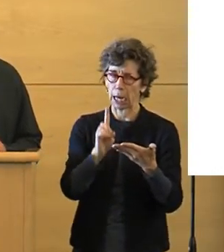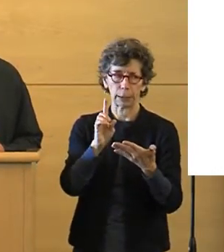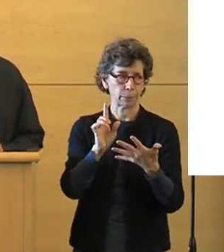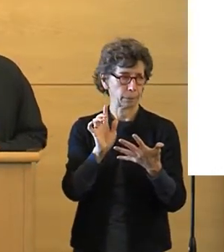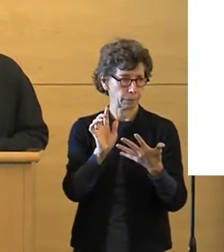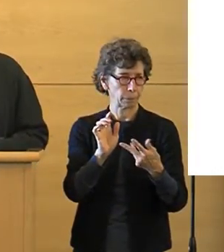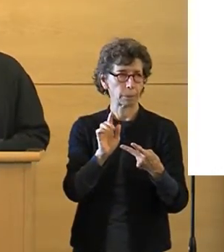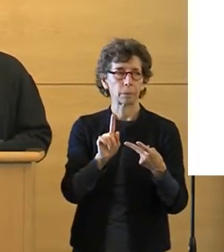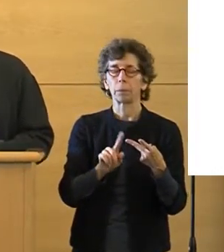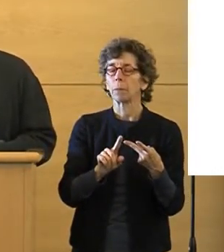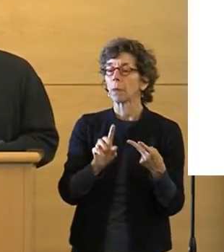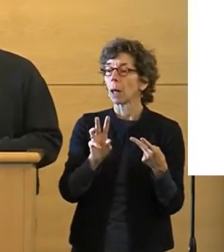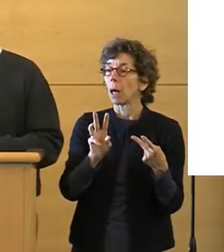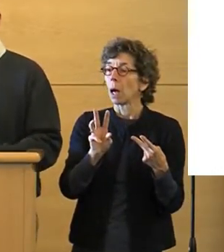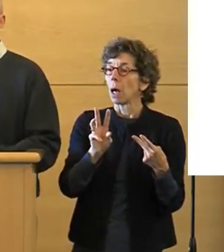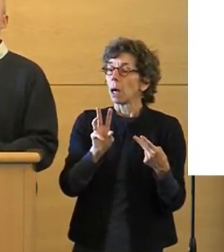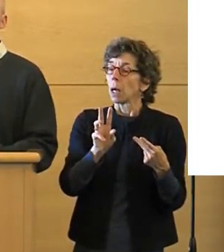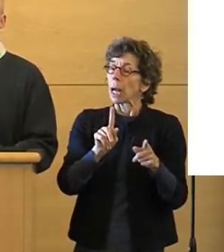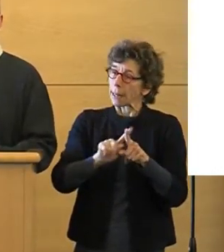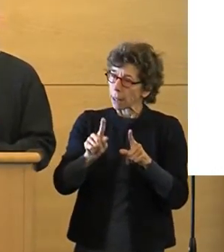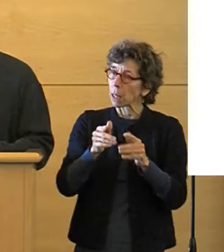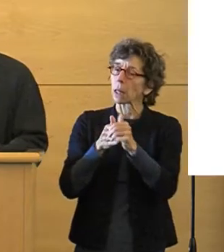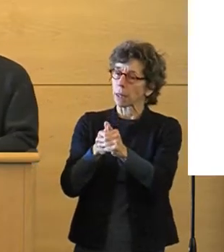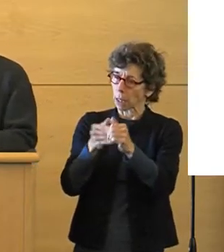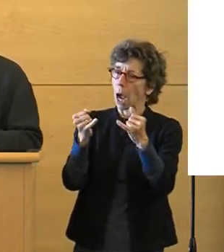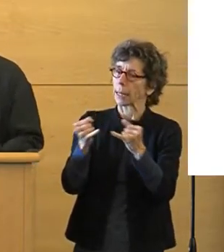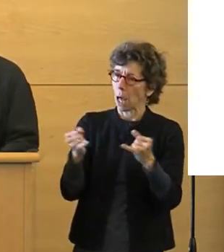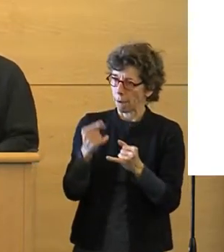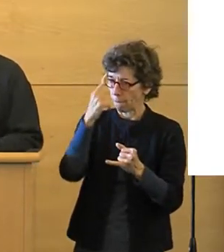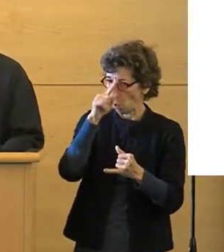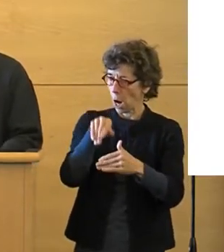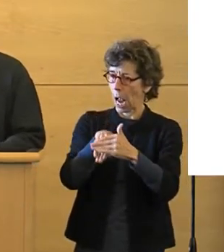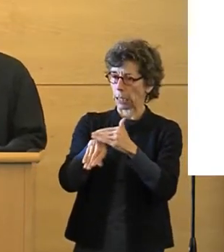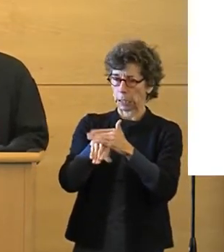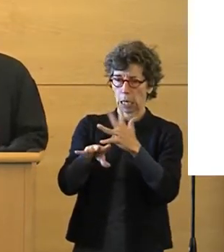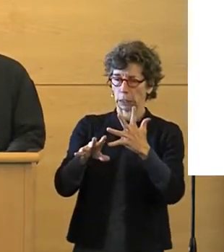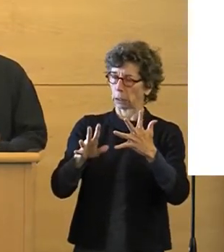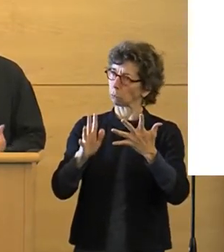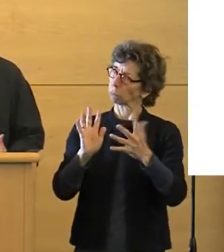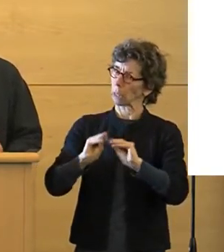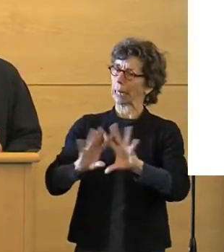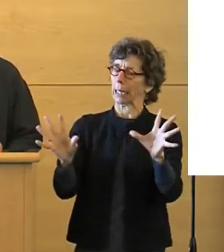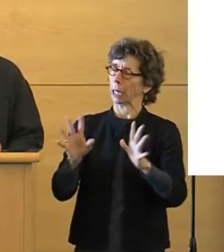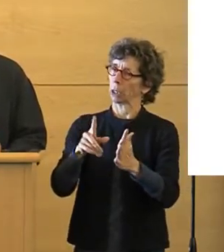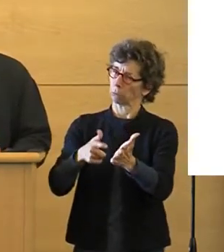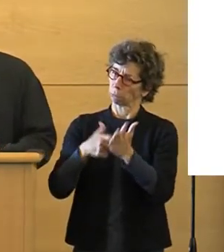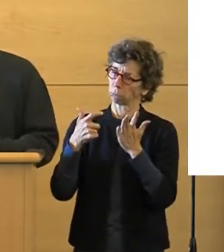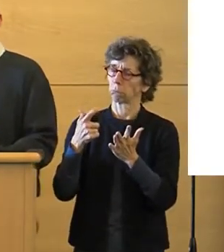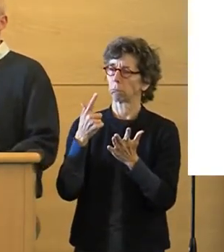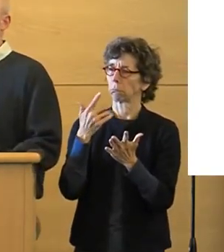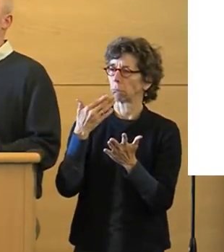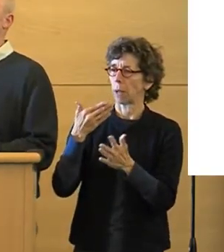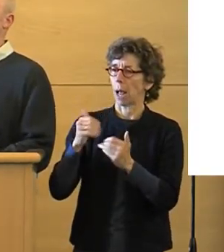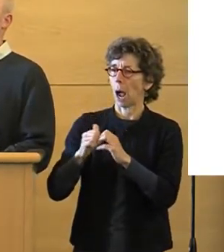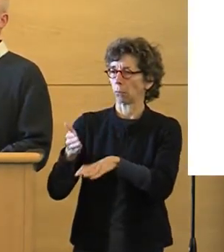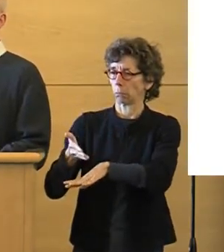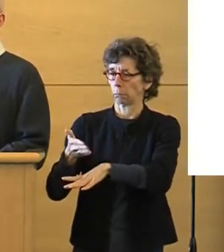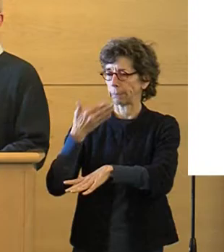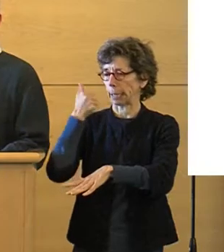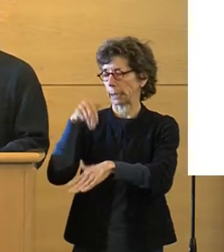the standards. There are accessibility standards. The W3C provides the accessibility markup that we need in